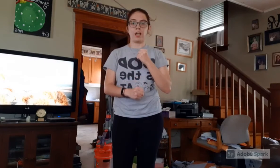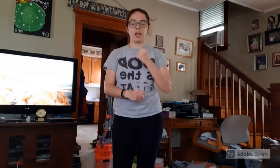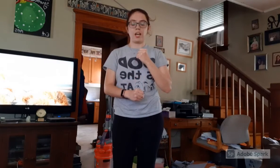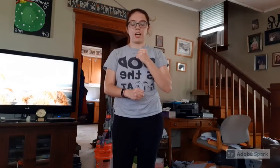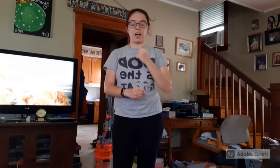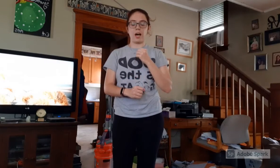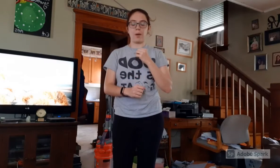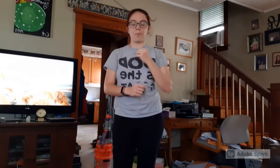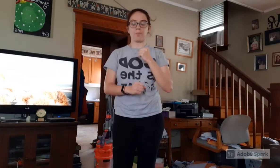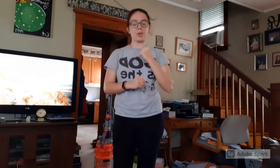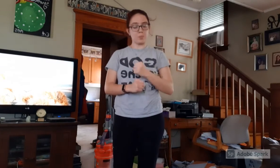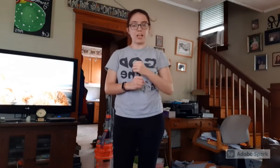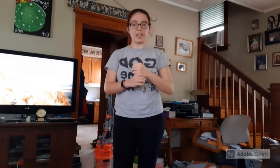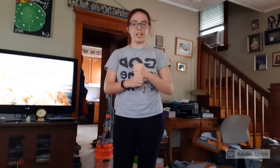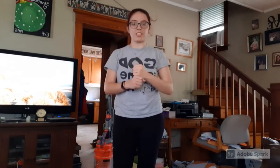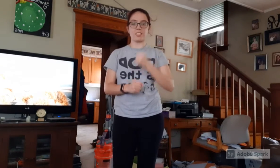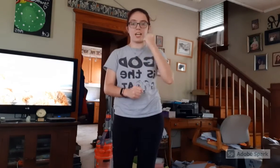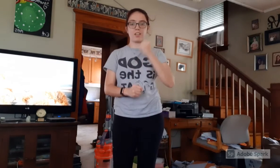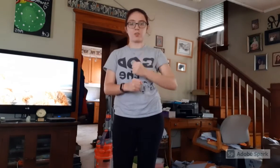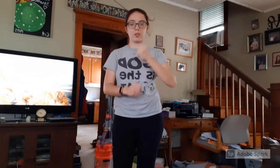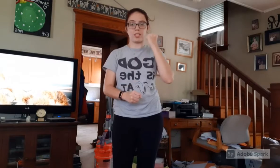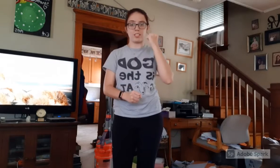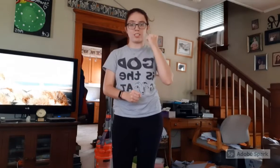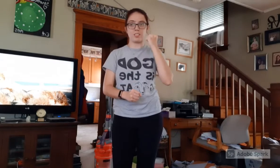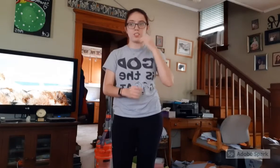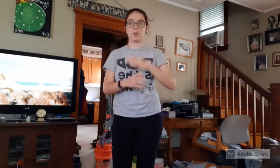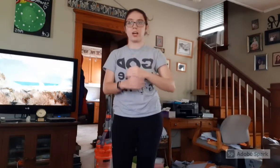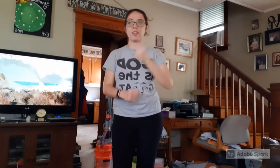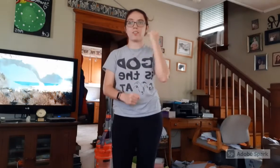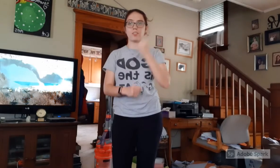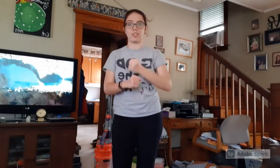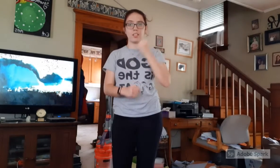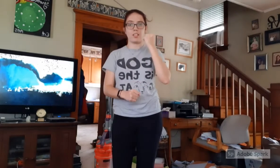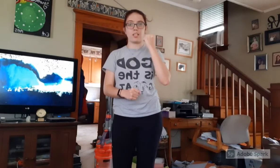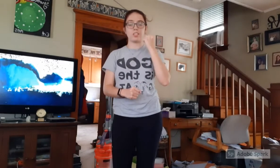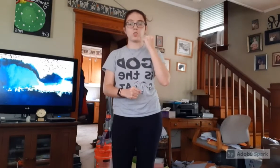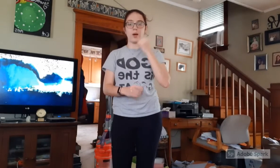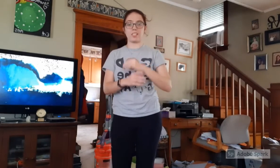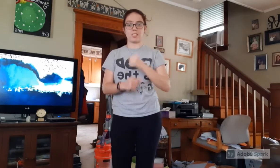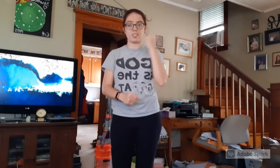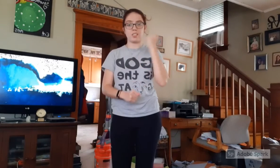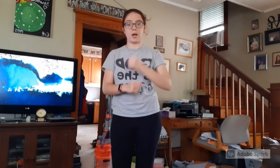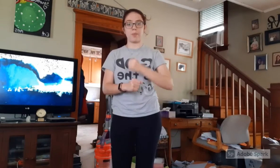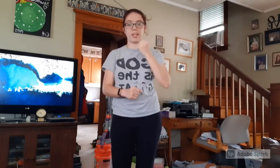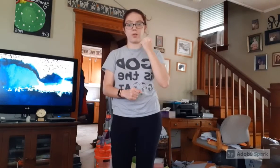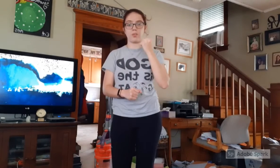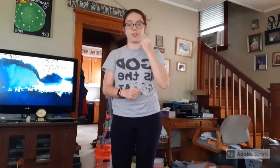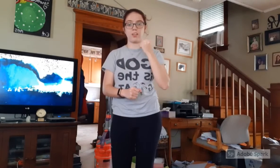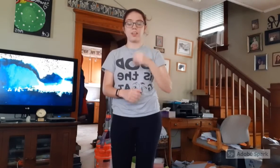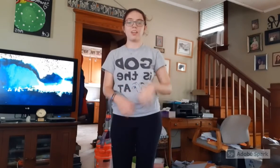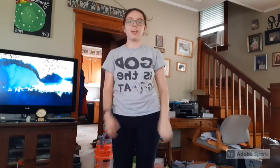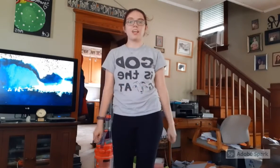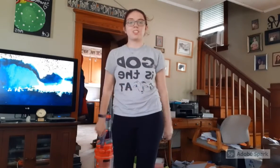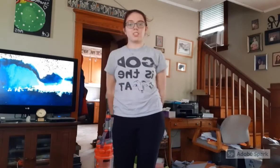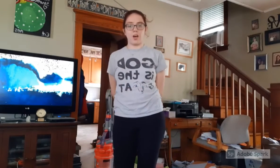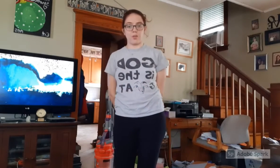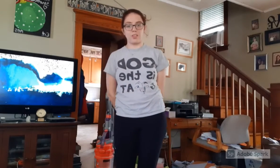umbrella is kind of doing this. So it's twice. up and down. So that